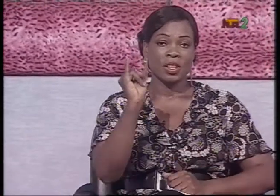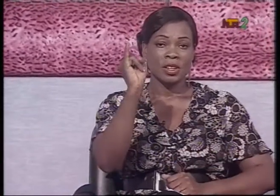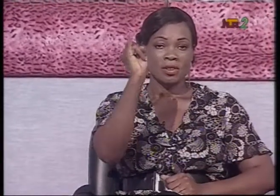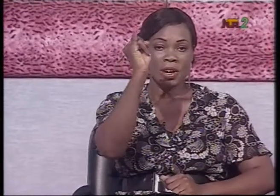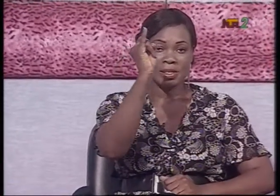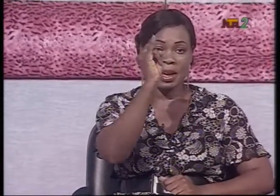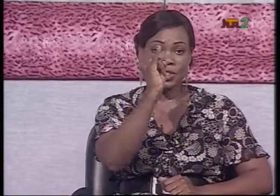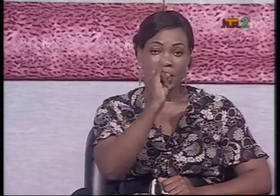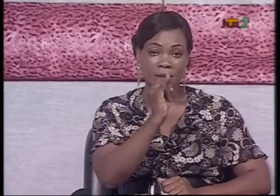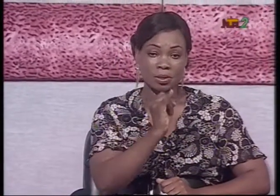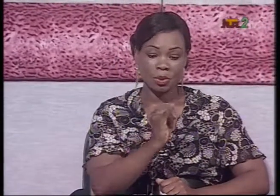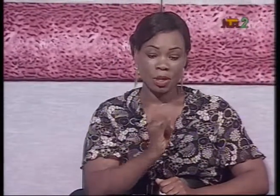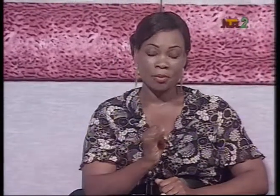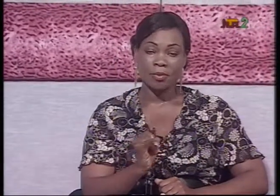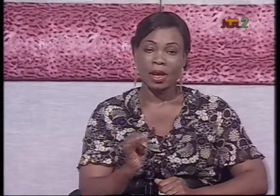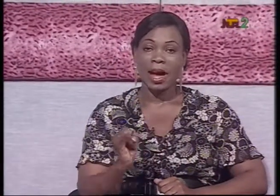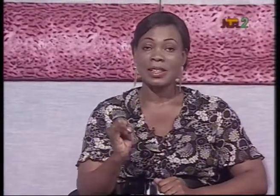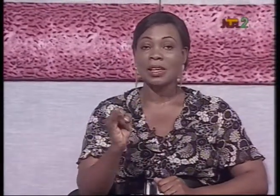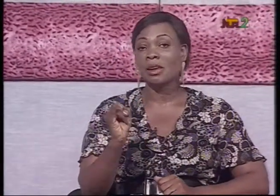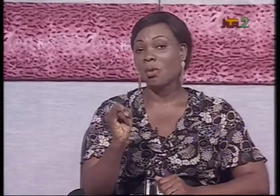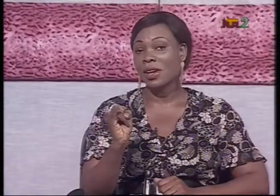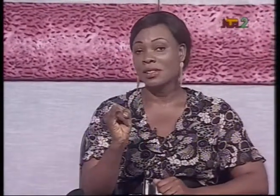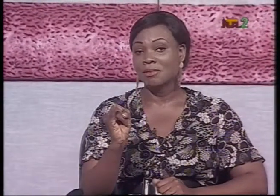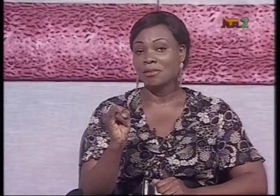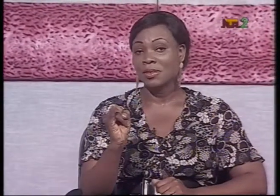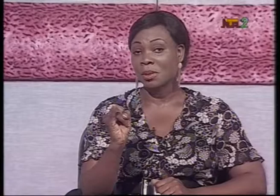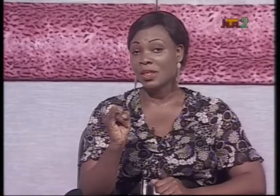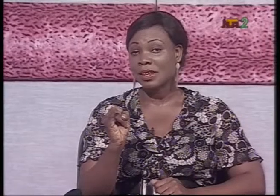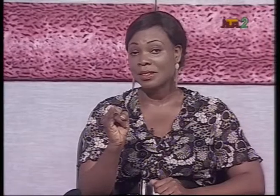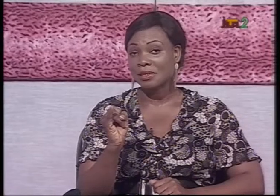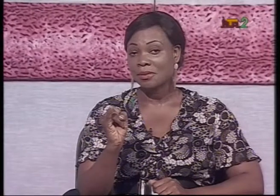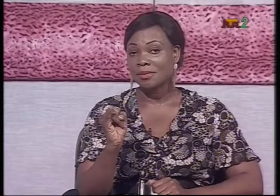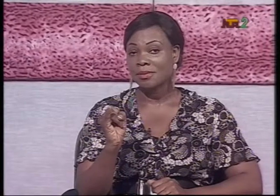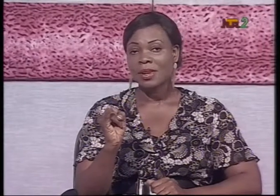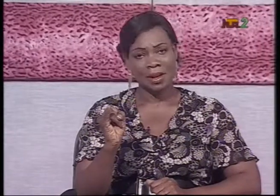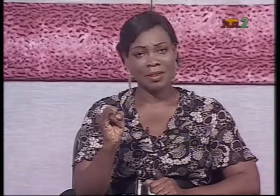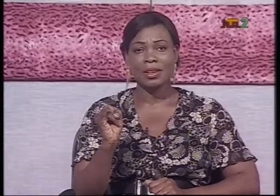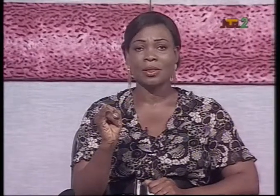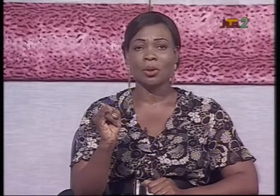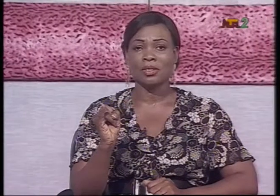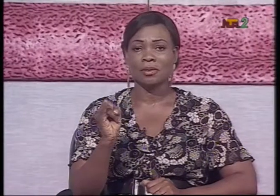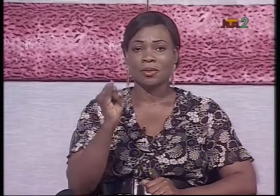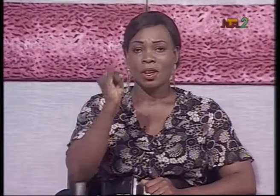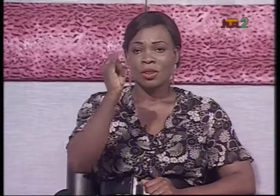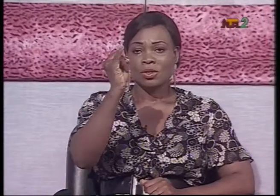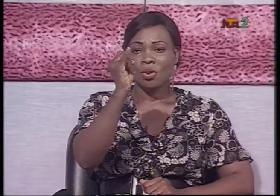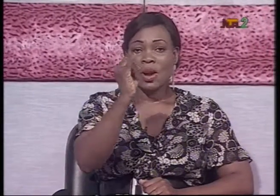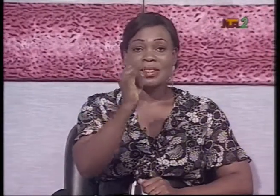If I sign J this way, anti-clockwise, does it make sense? I think it does. So when